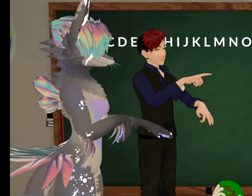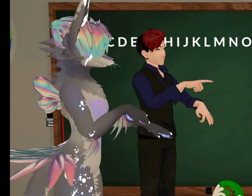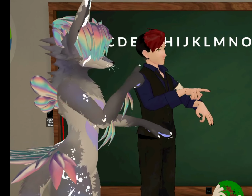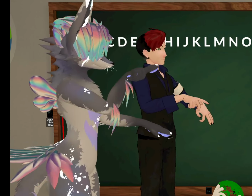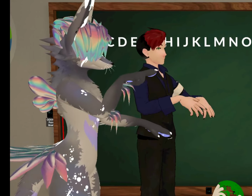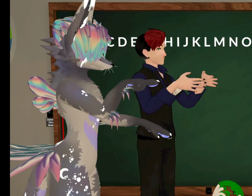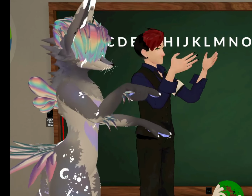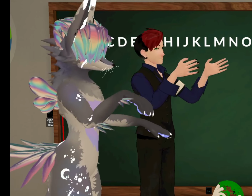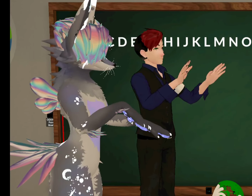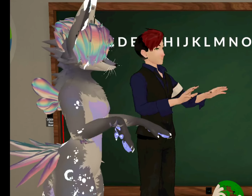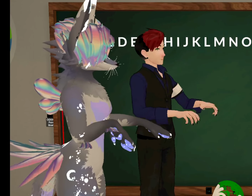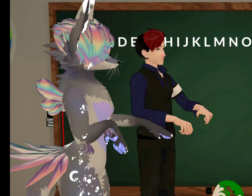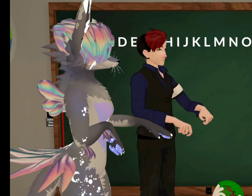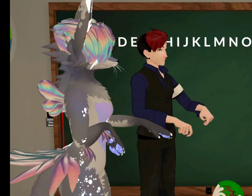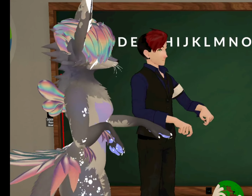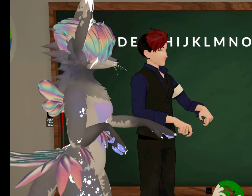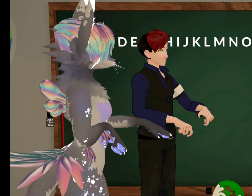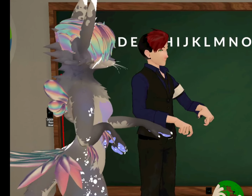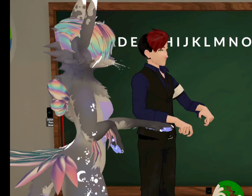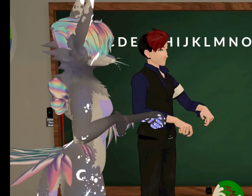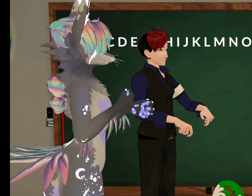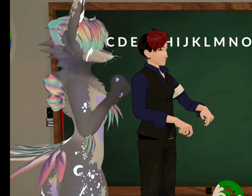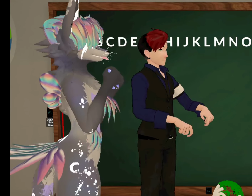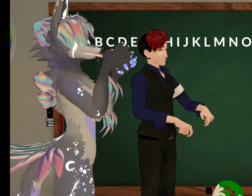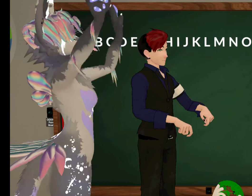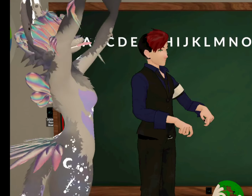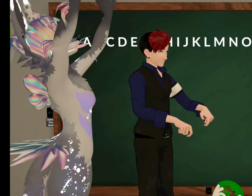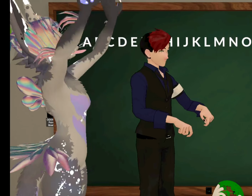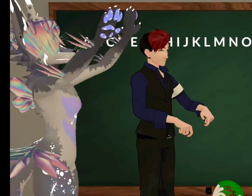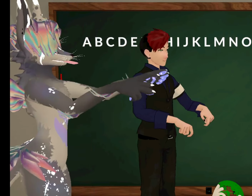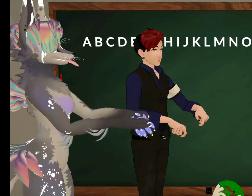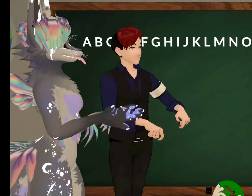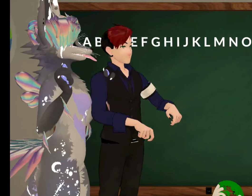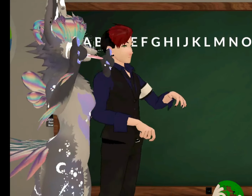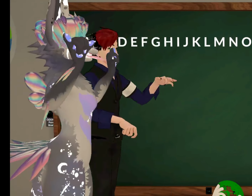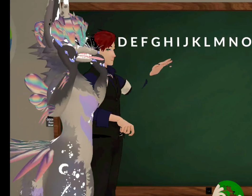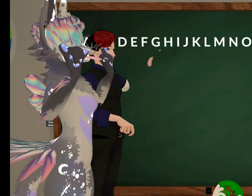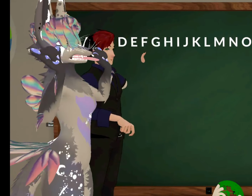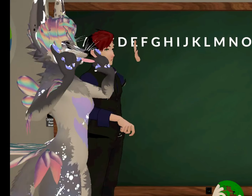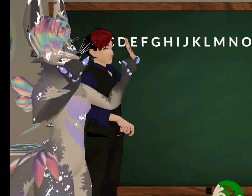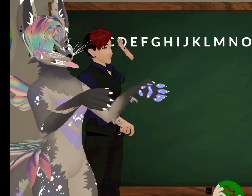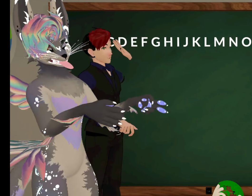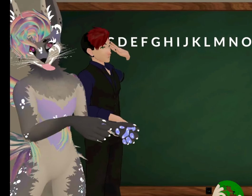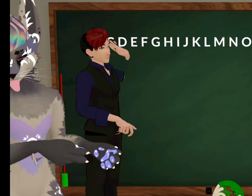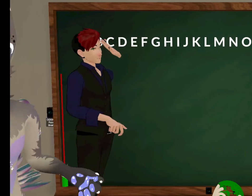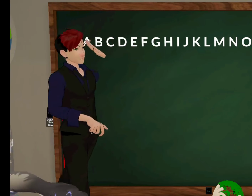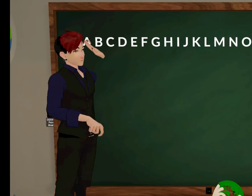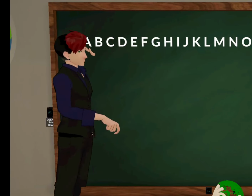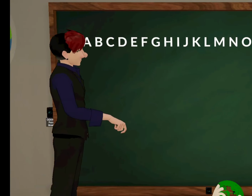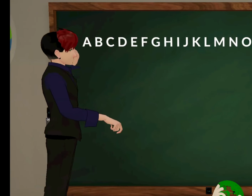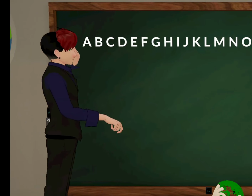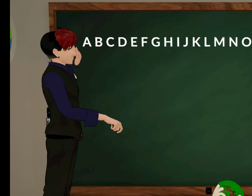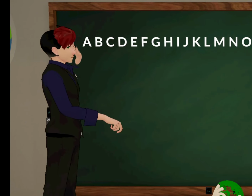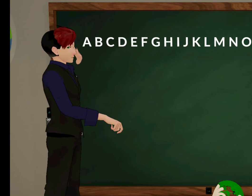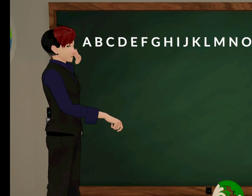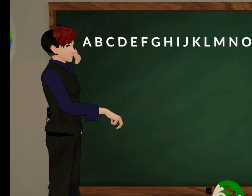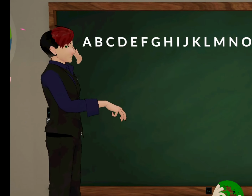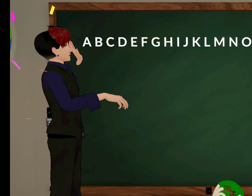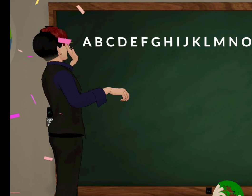it. That's all. All right. Alright. Cool. All right, we're going to run through them again really quick. Ready? Alright,